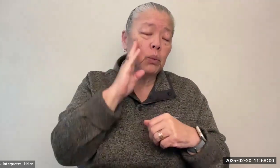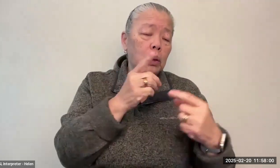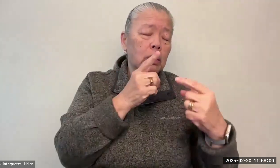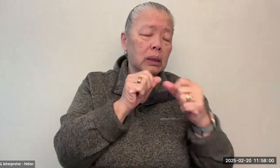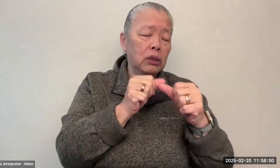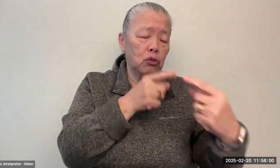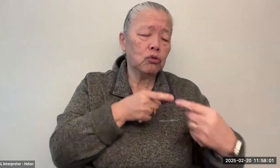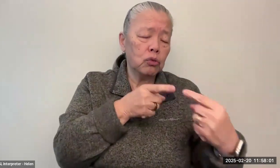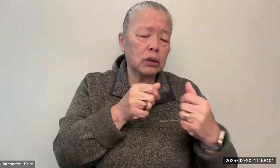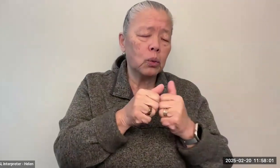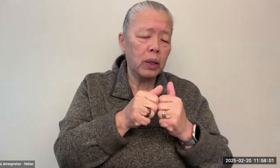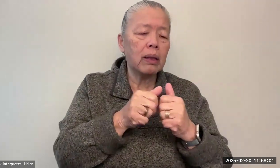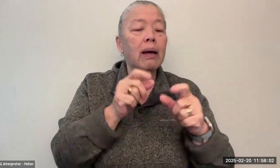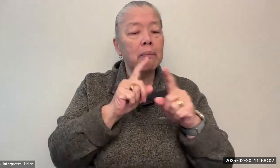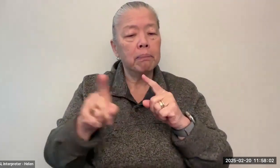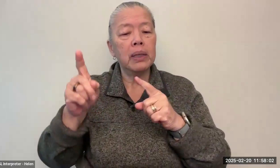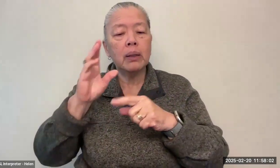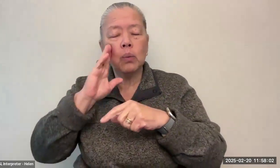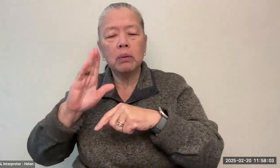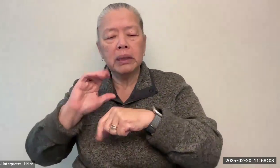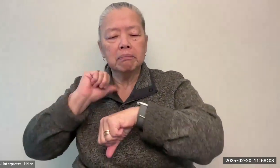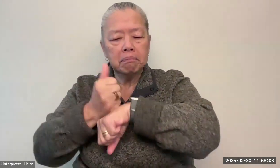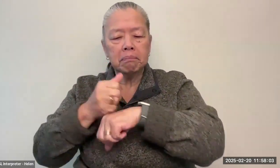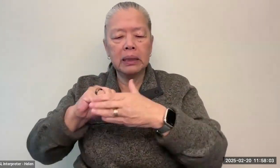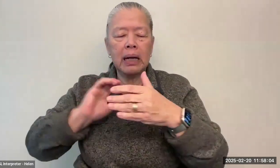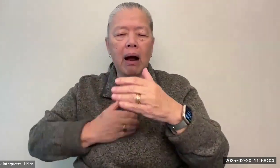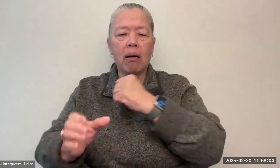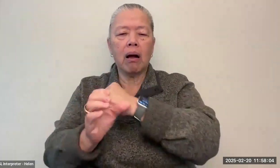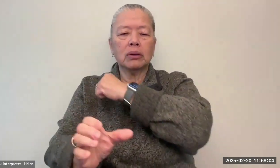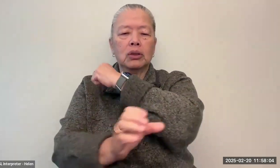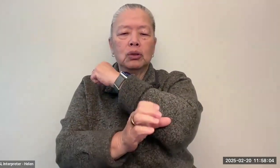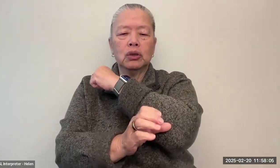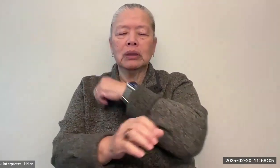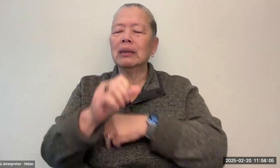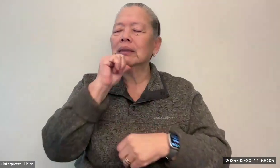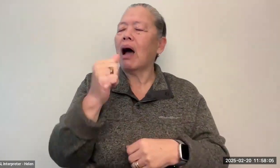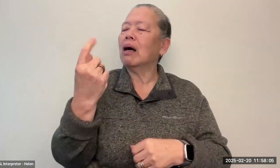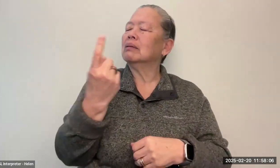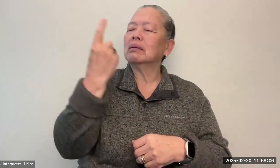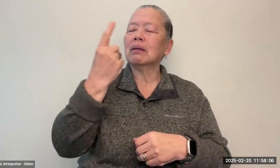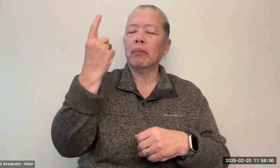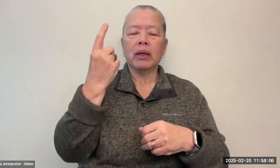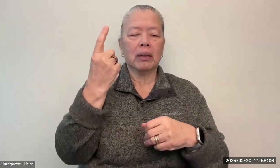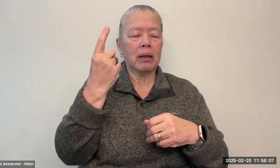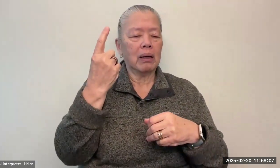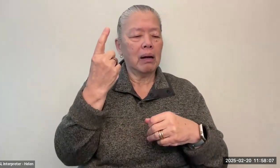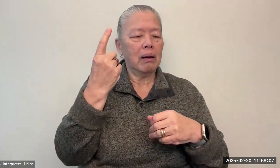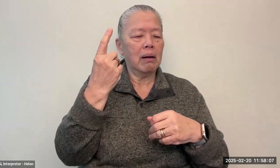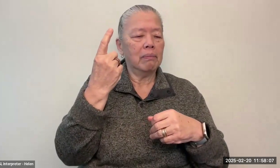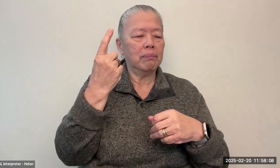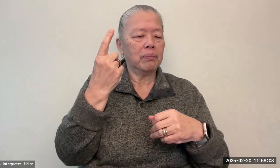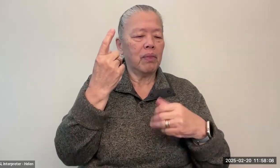be codified in our Constitution, rather than something that's open to